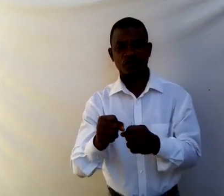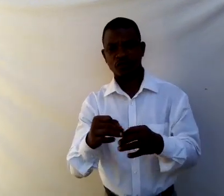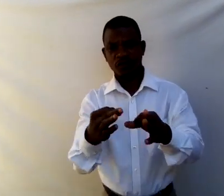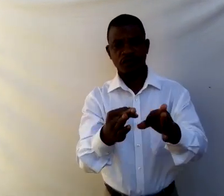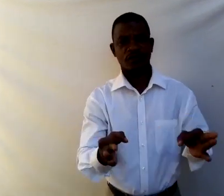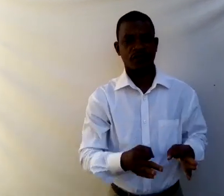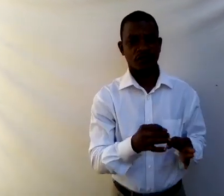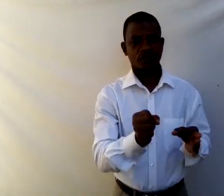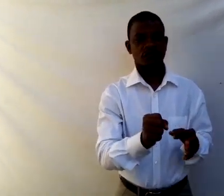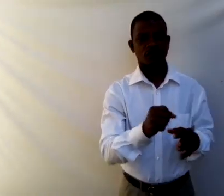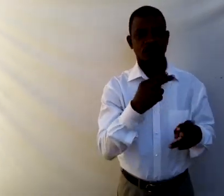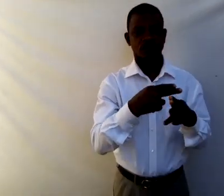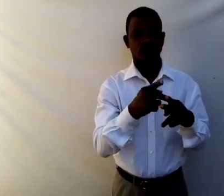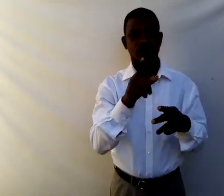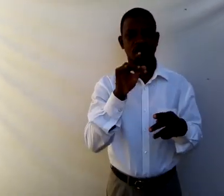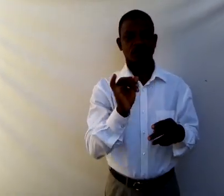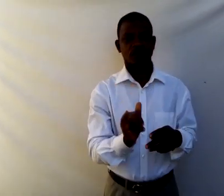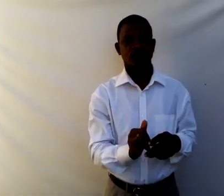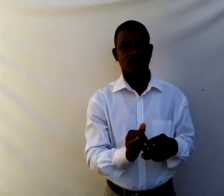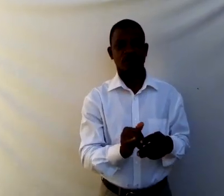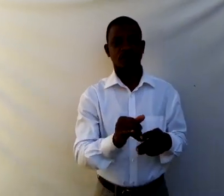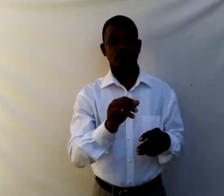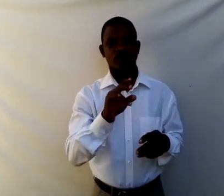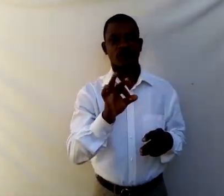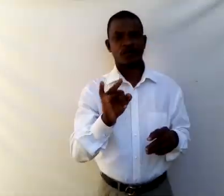forms, namely fibrous joints.